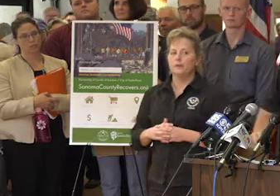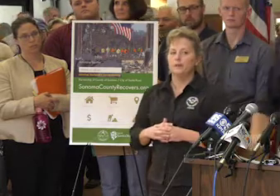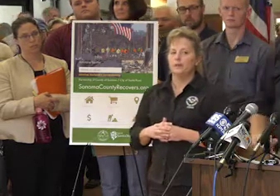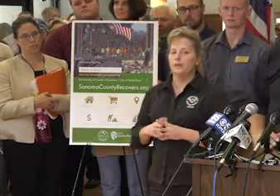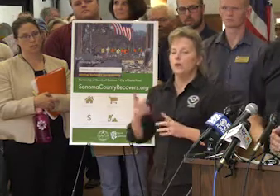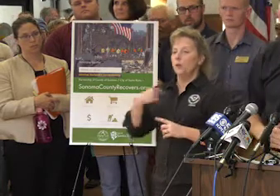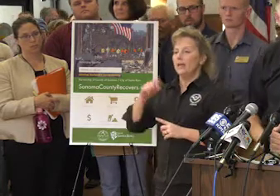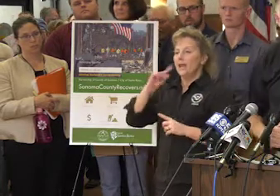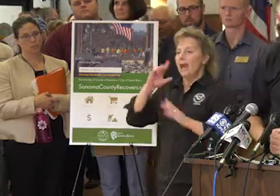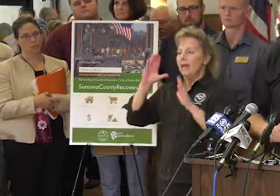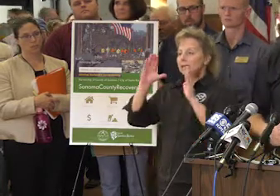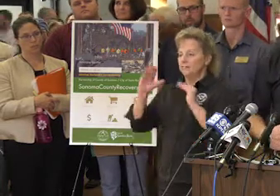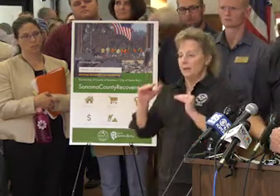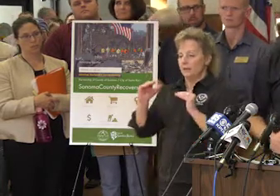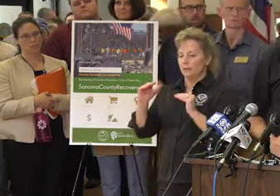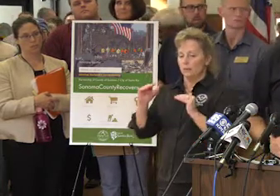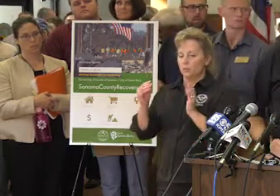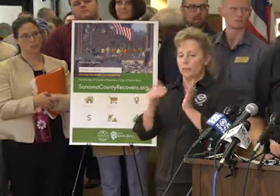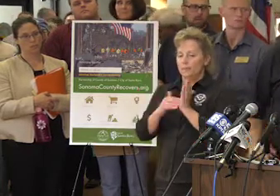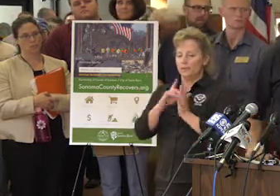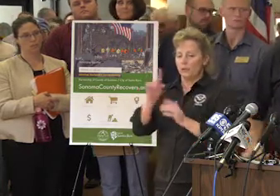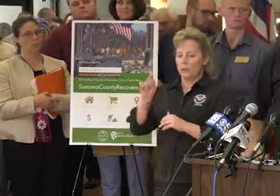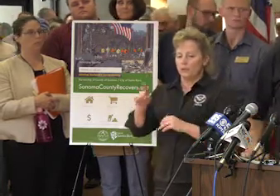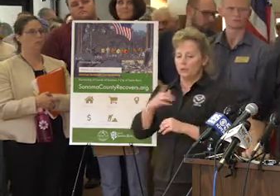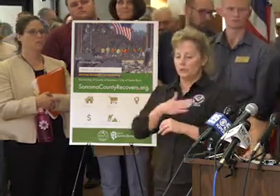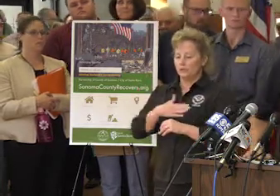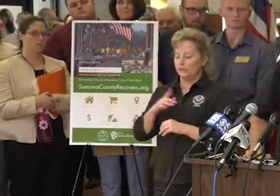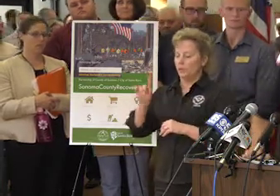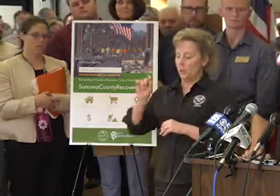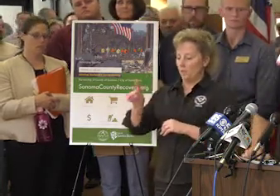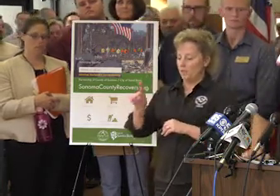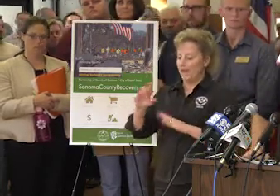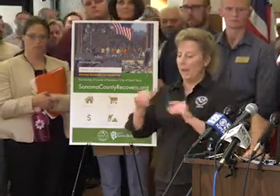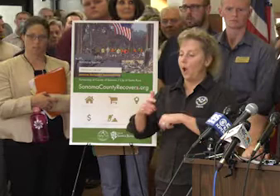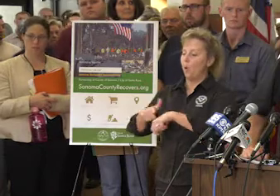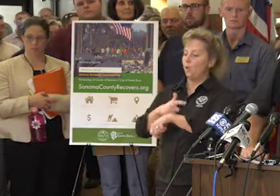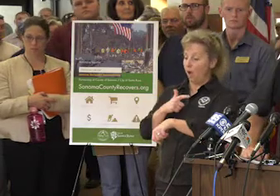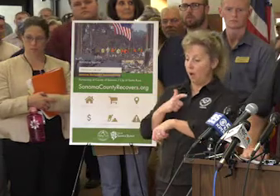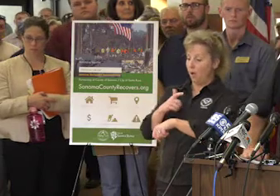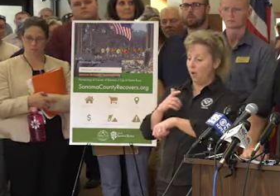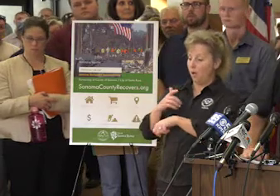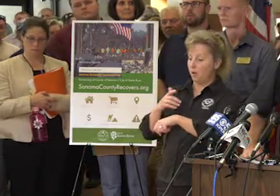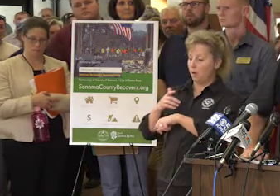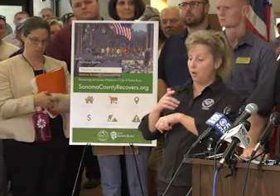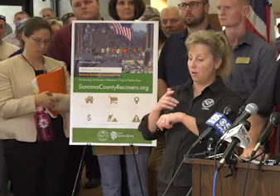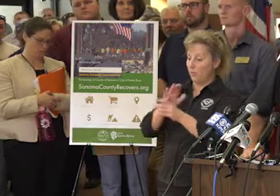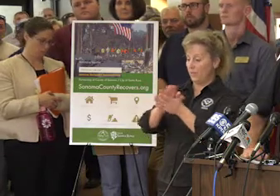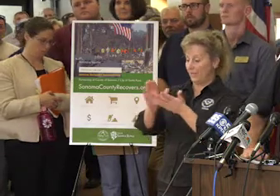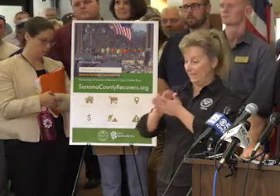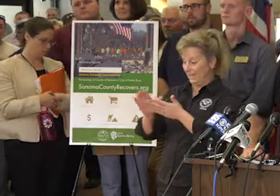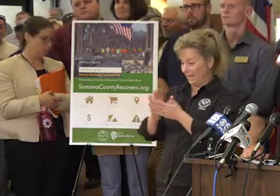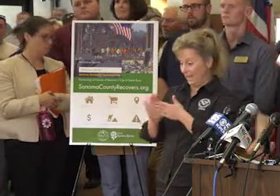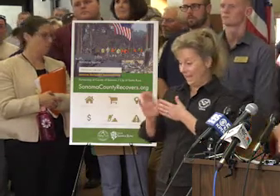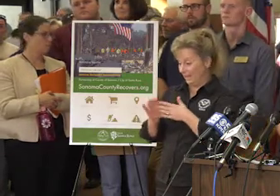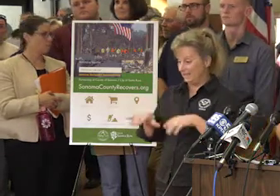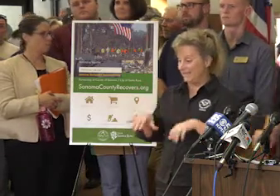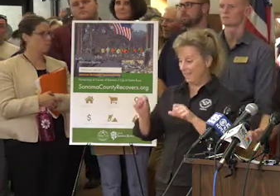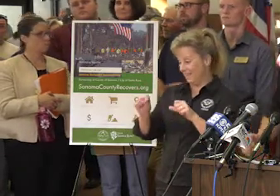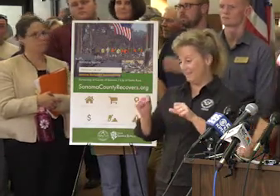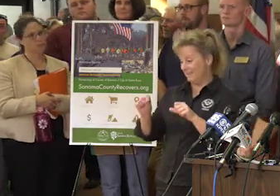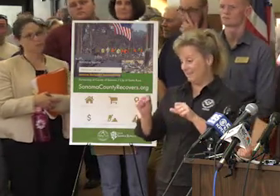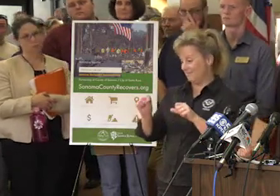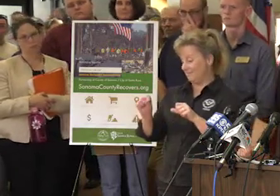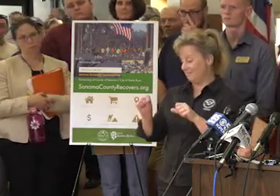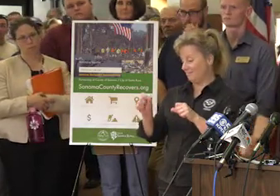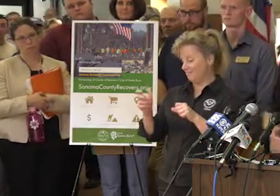before people can start rebuilding? We expect, and our, can you repeat the question? Yeah. The question is, how long will the actual cleanup take place? It's going to take place